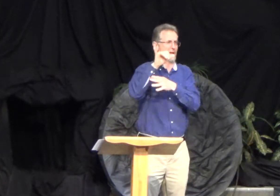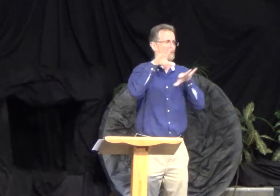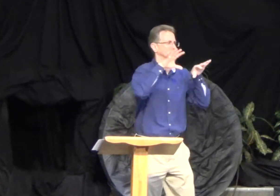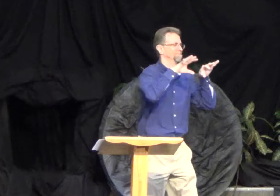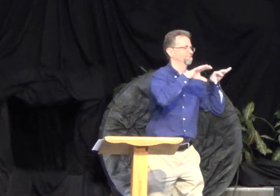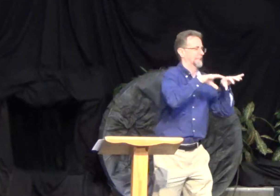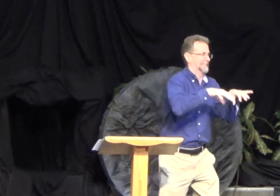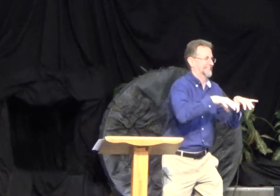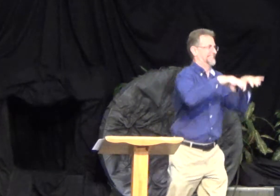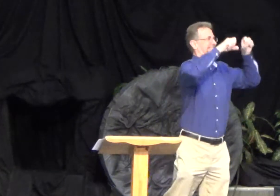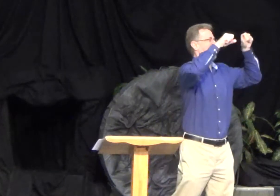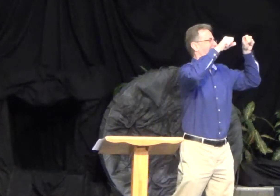there was this group called Occupy.